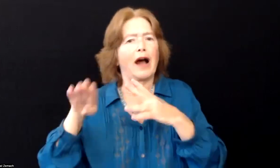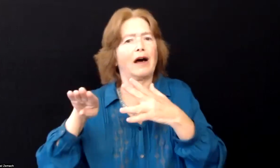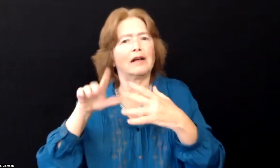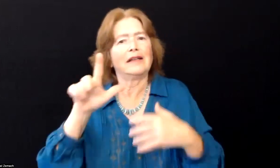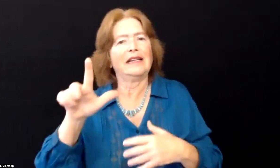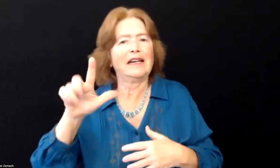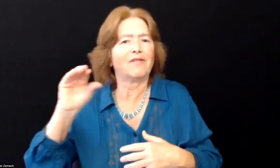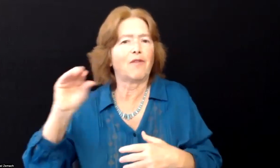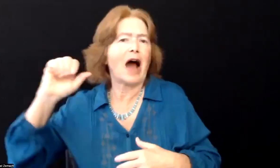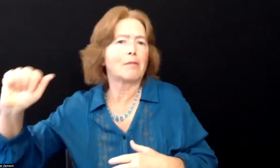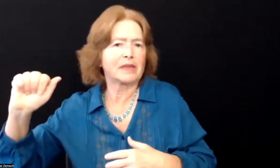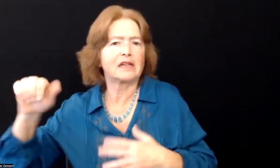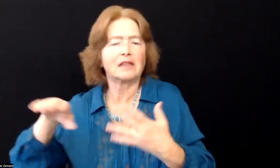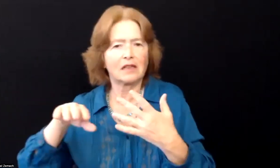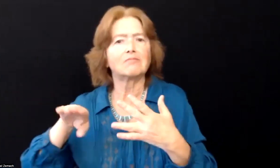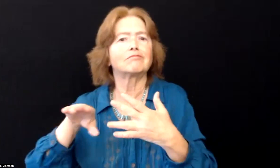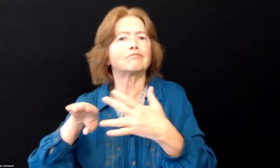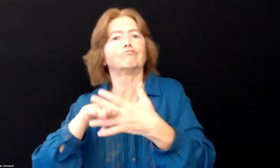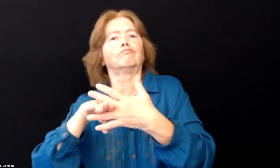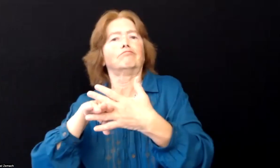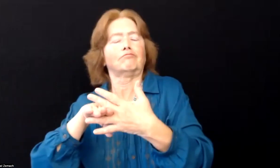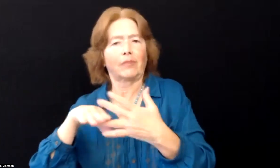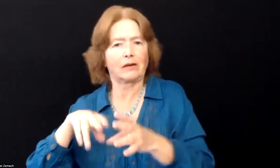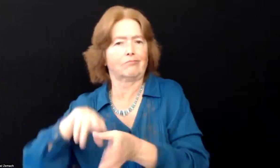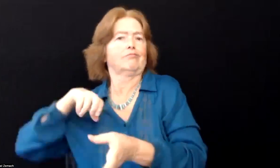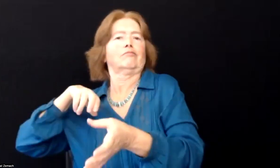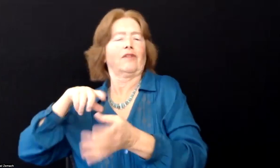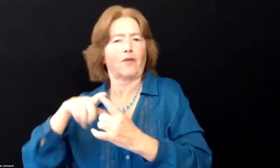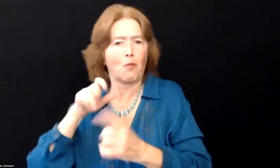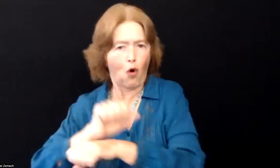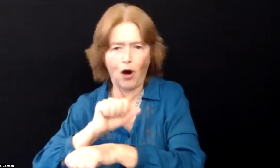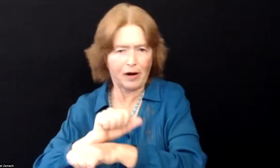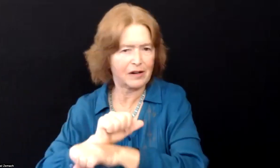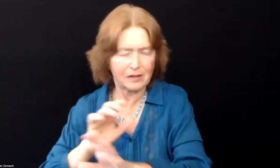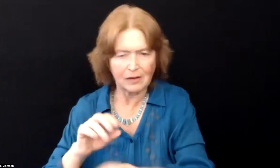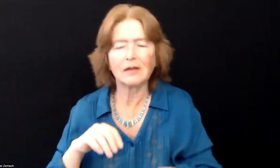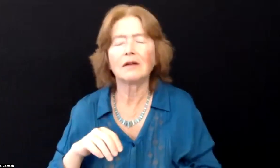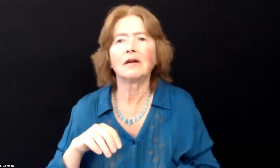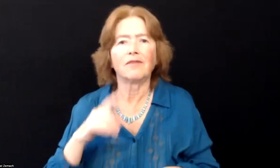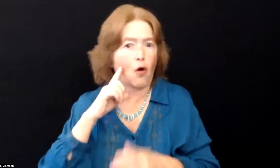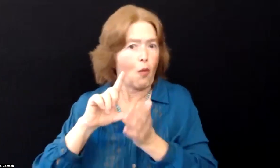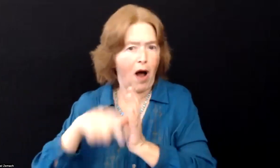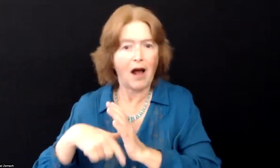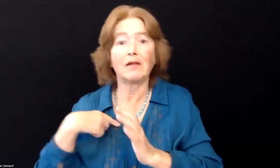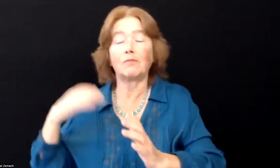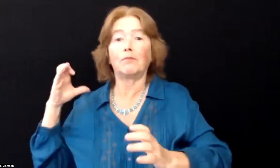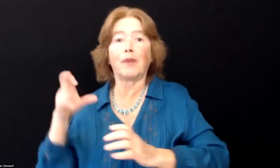I ended up taking a leave of absence from work at that point for a while. And when I